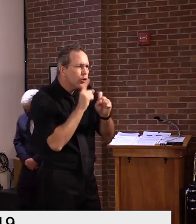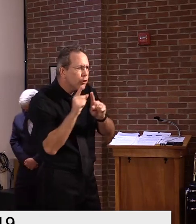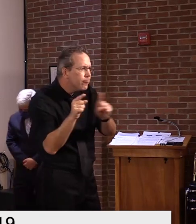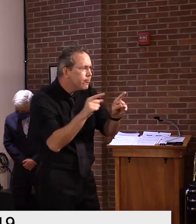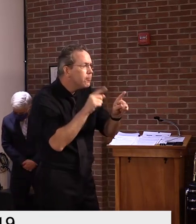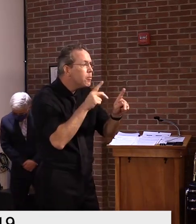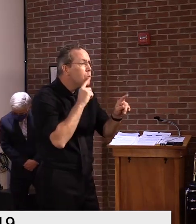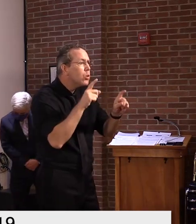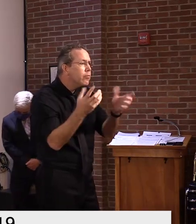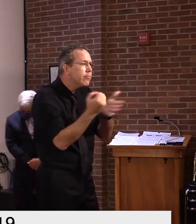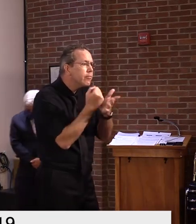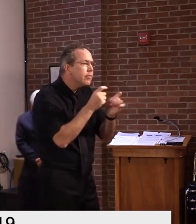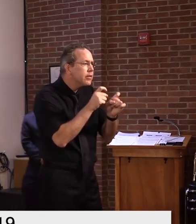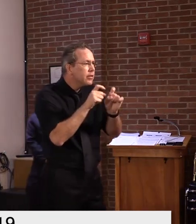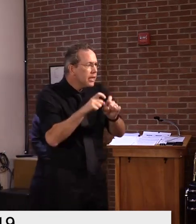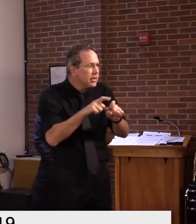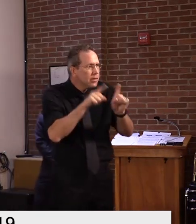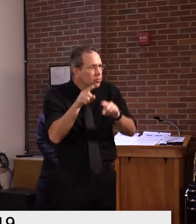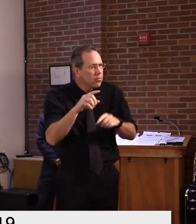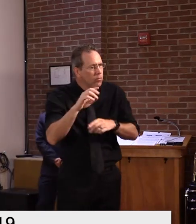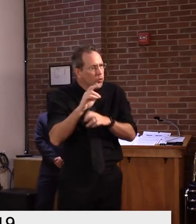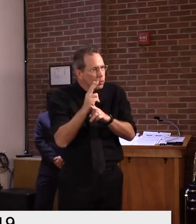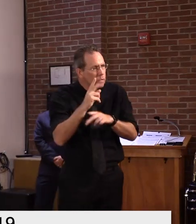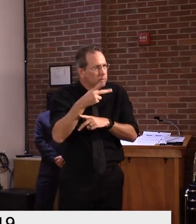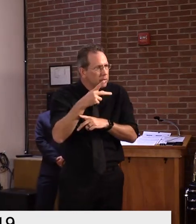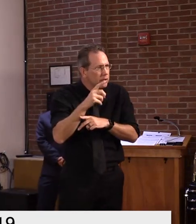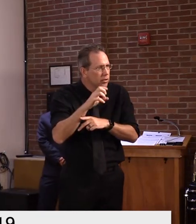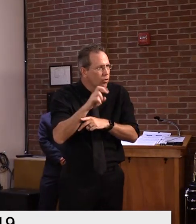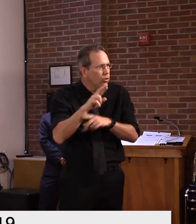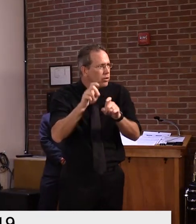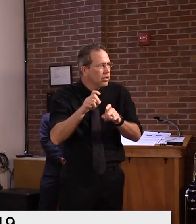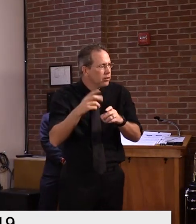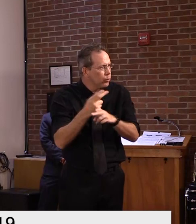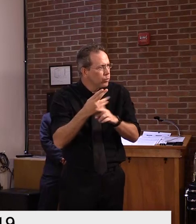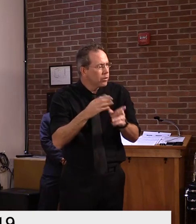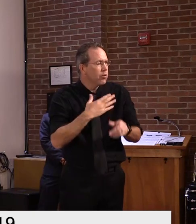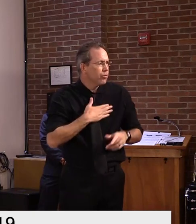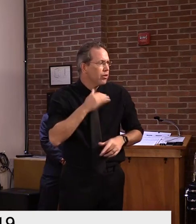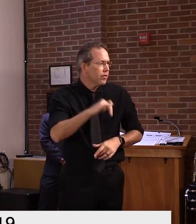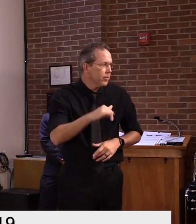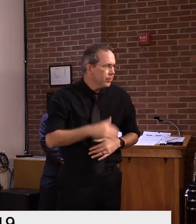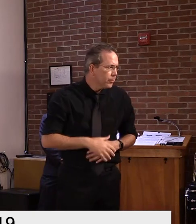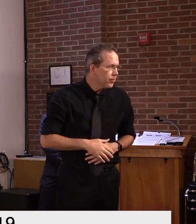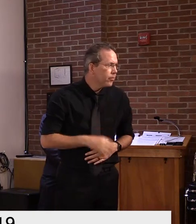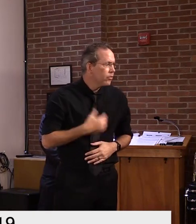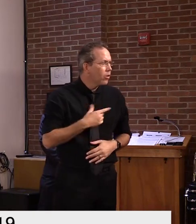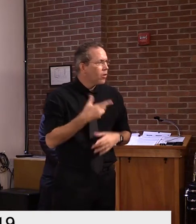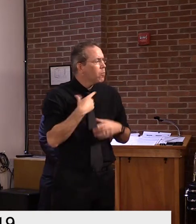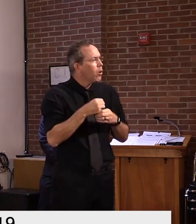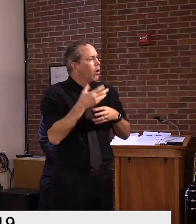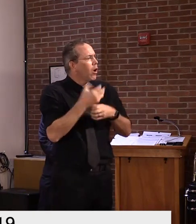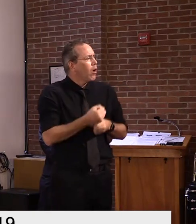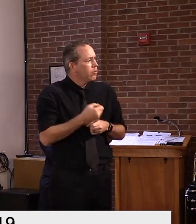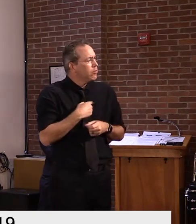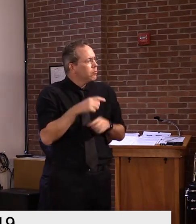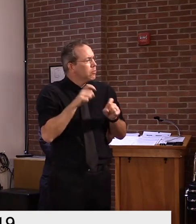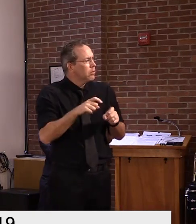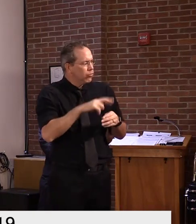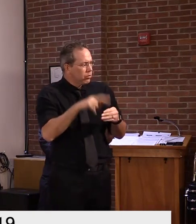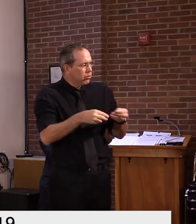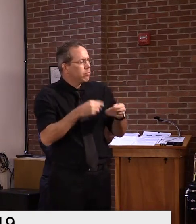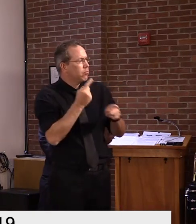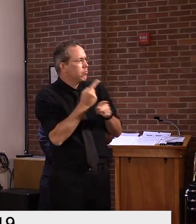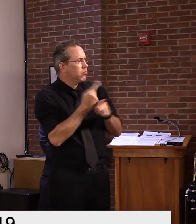get results when needed. This should give Vermonters confidence that we can respond quickly and effectively